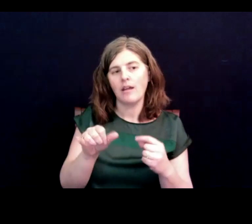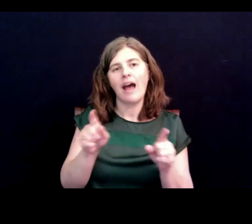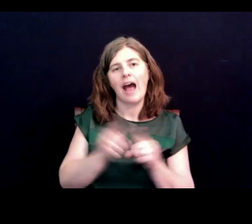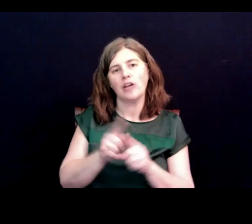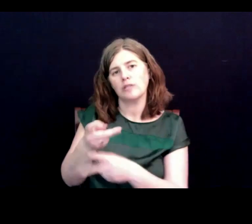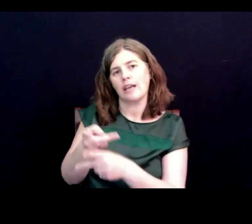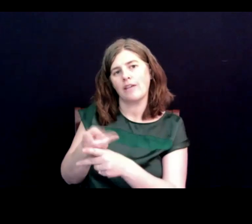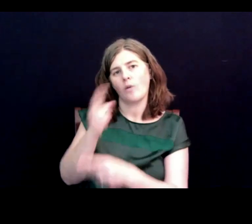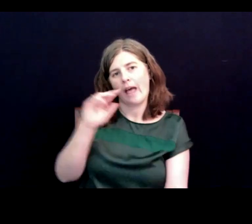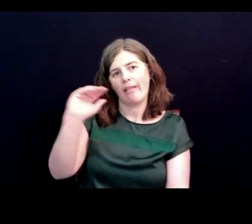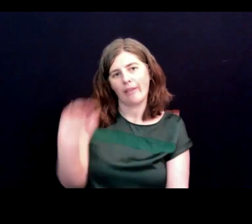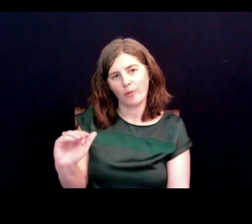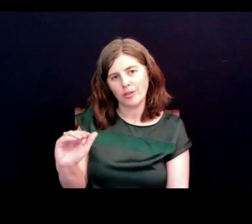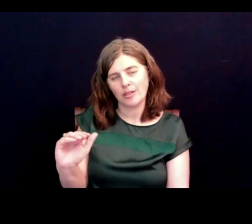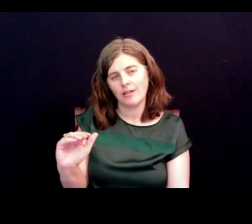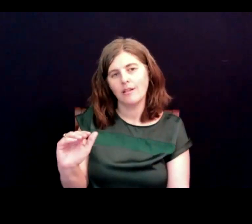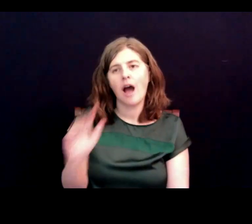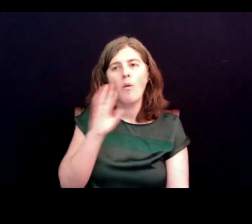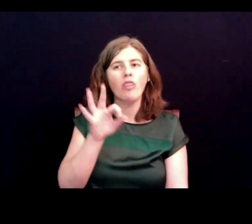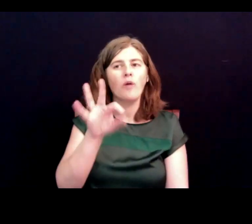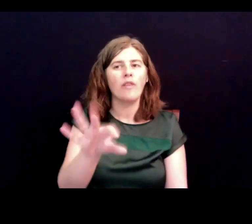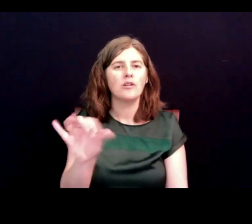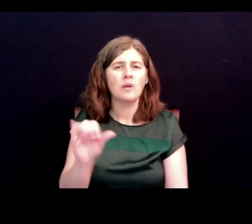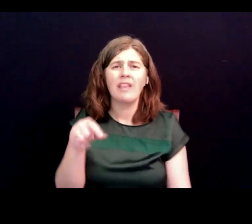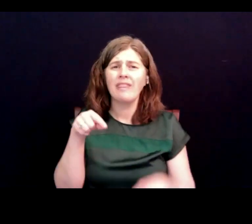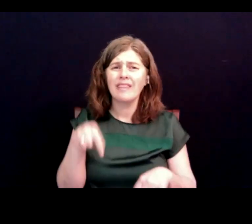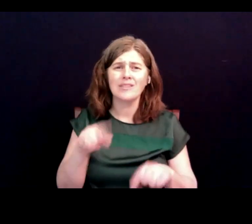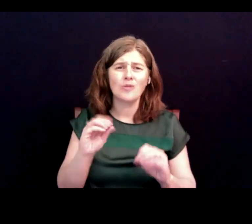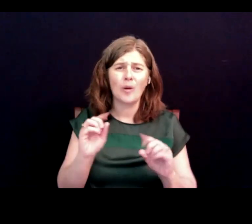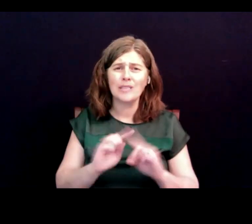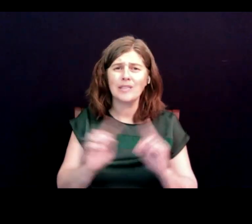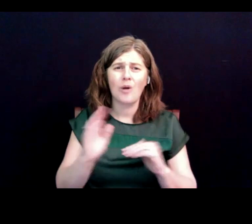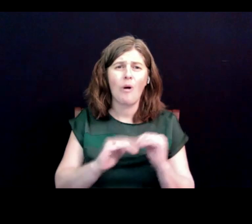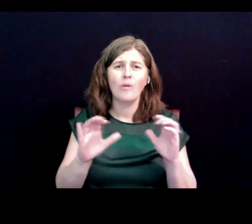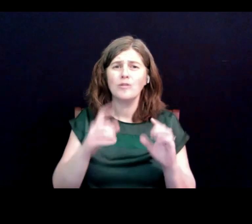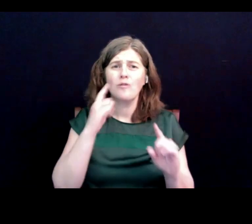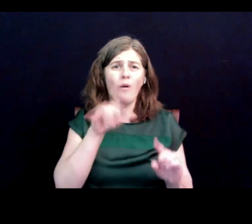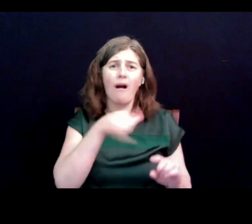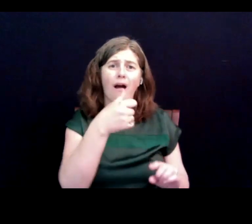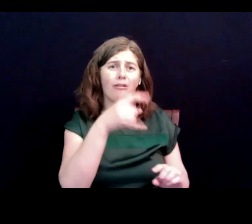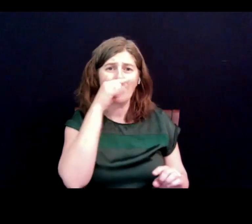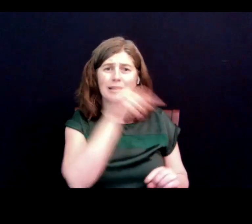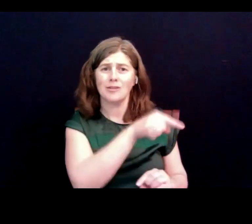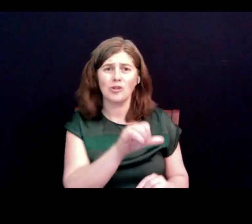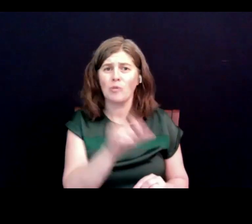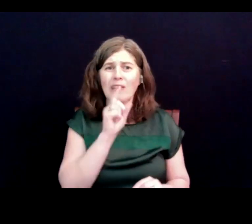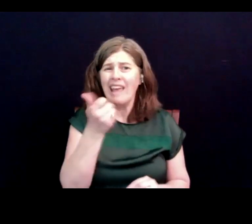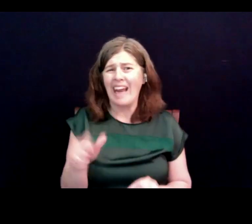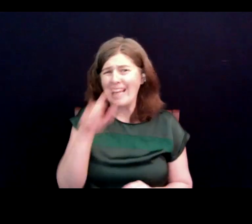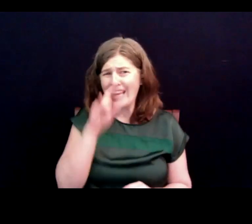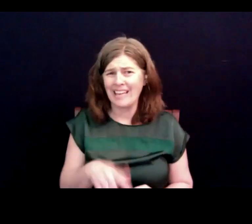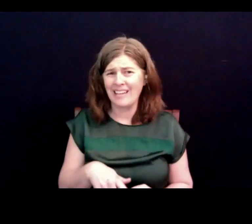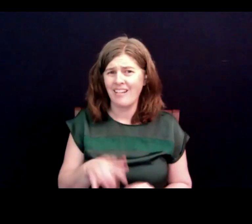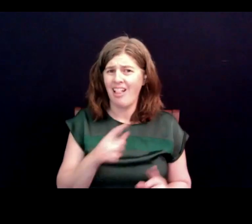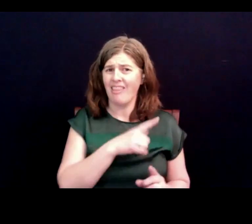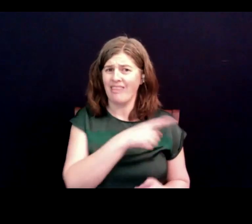this little person. And I will just throw this out there that this is no different than what we would do for other kids too. Any kid likes to know